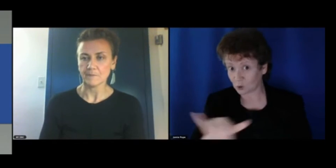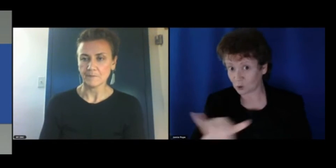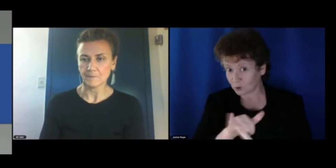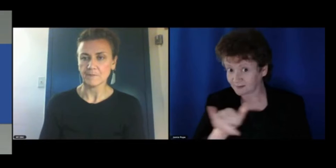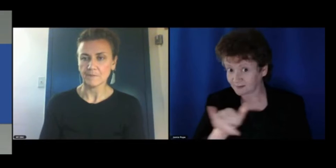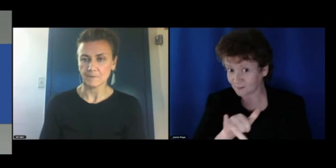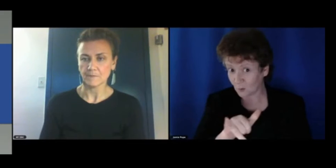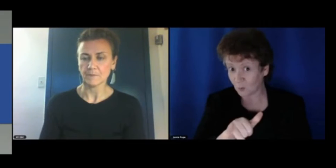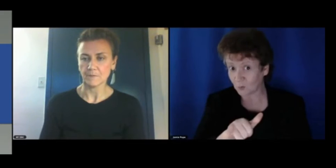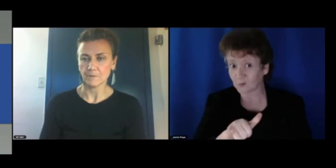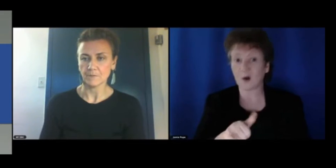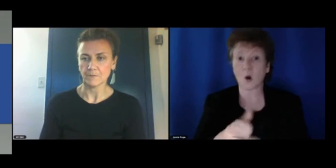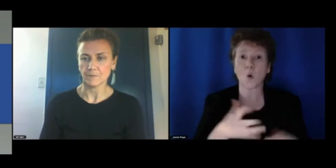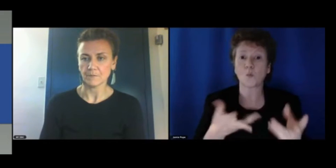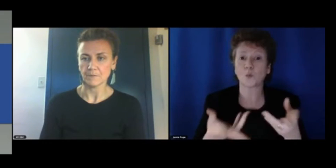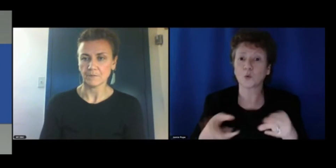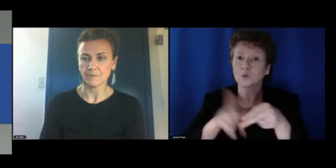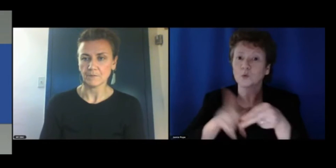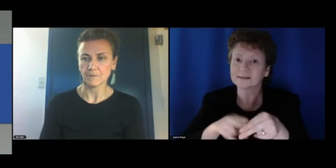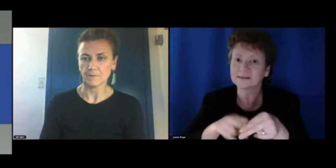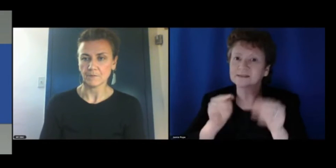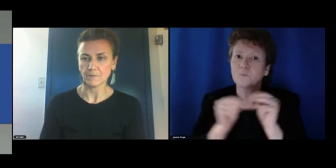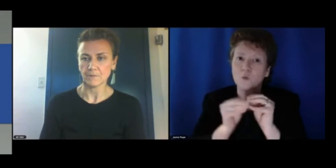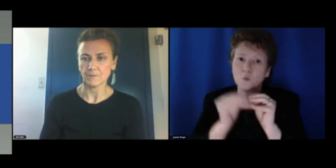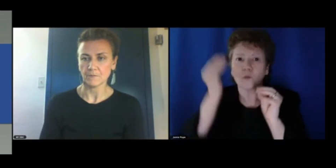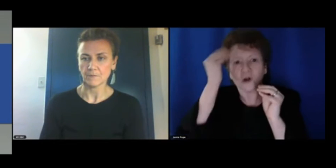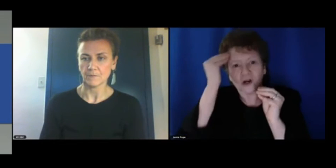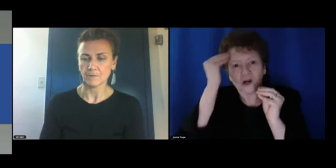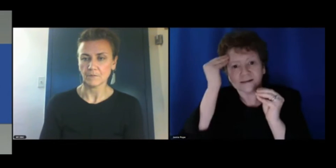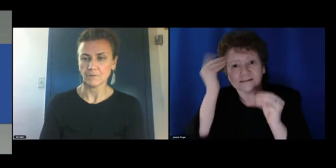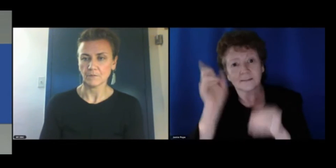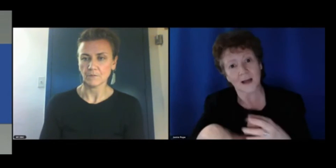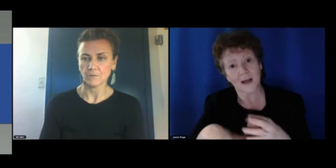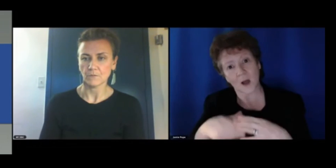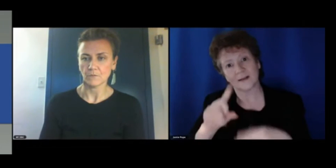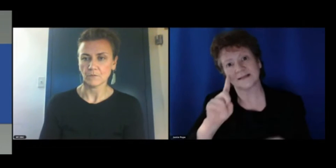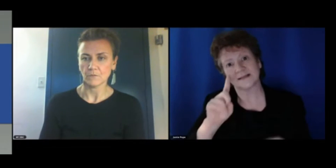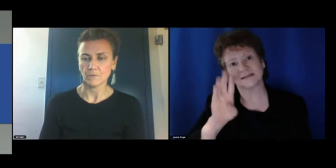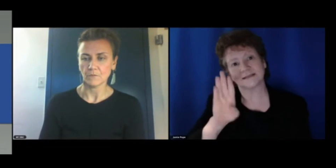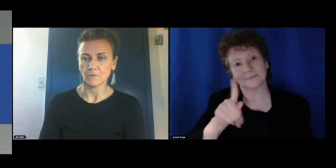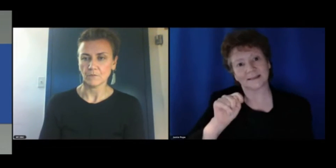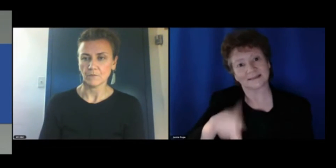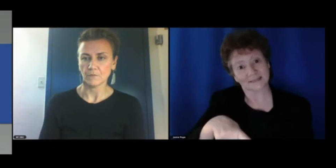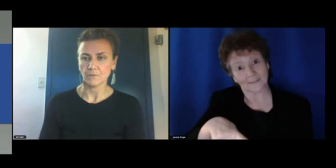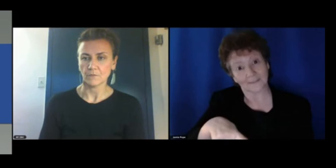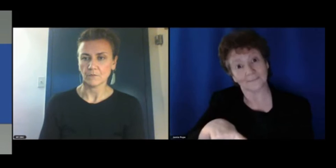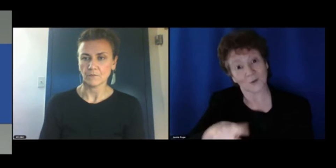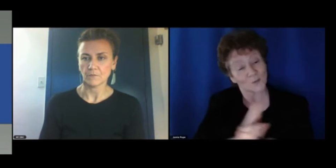archives as well.